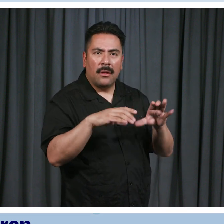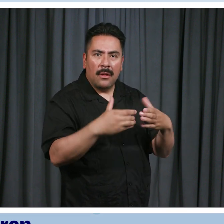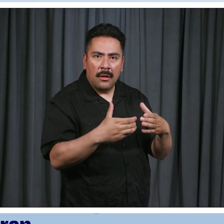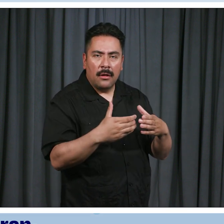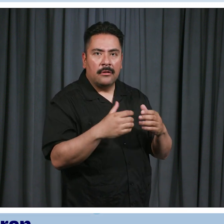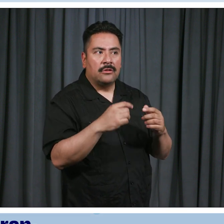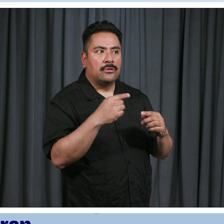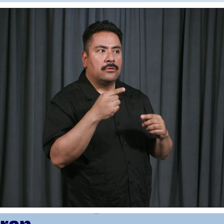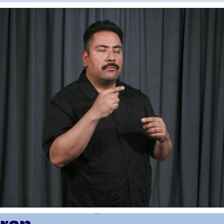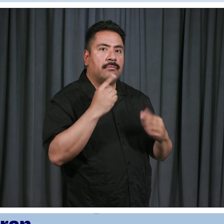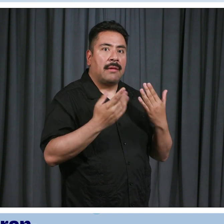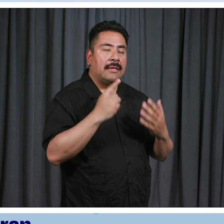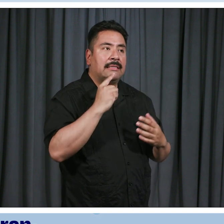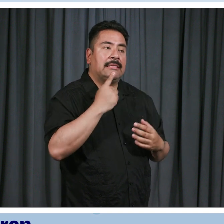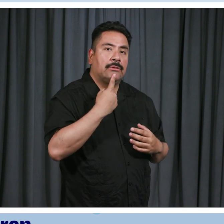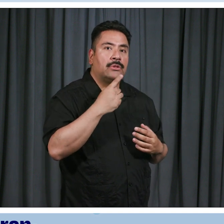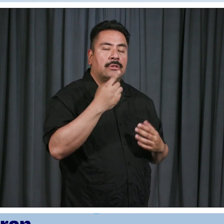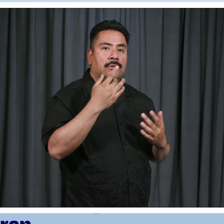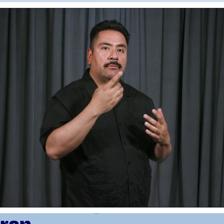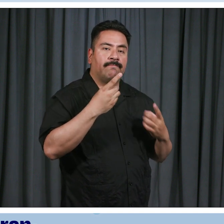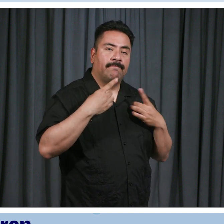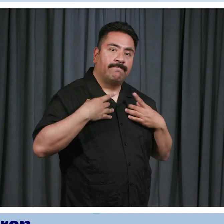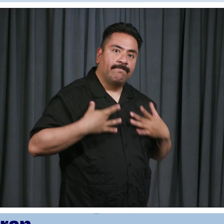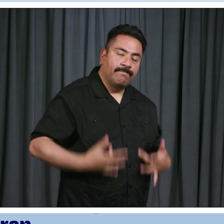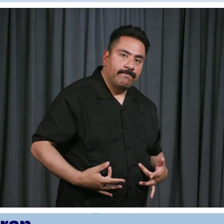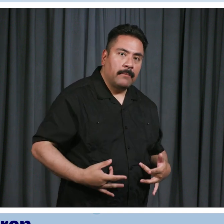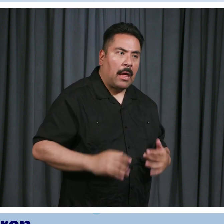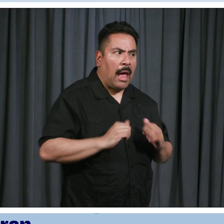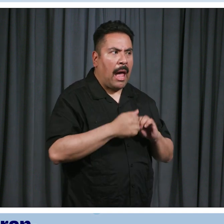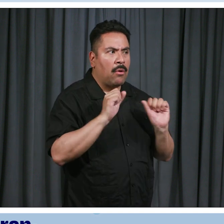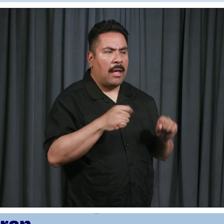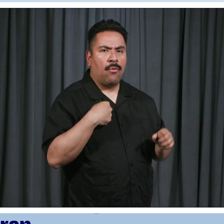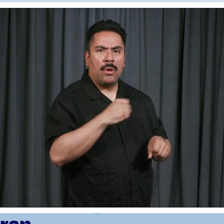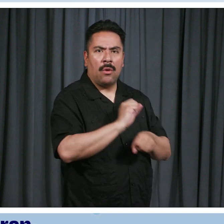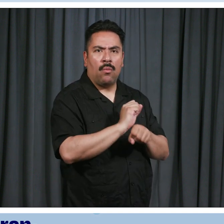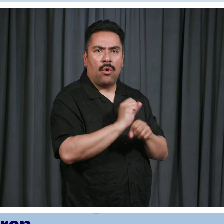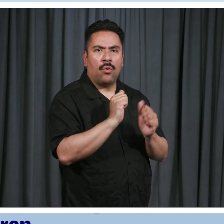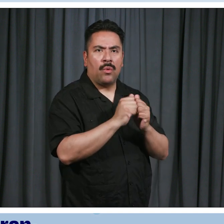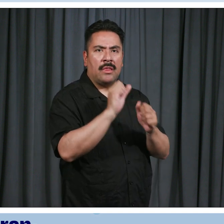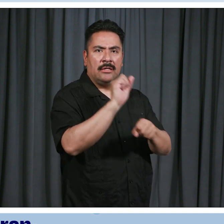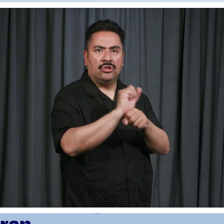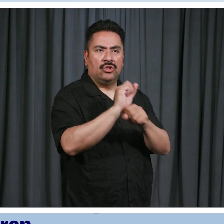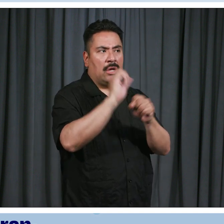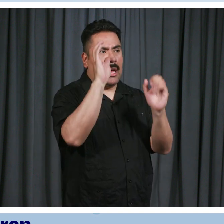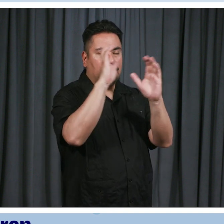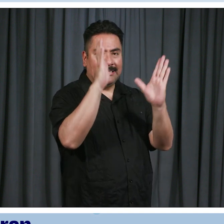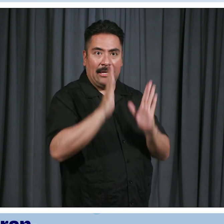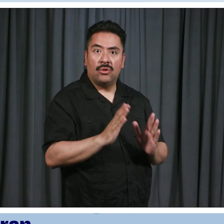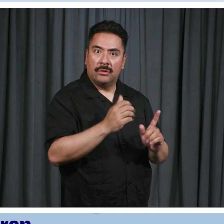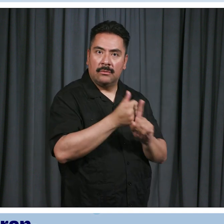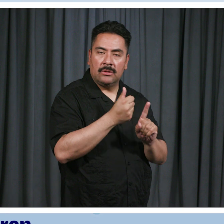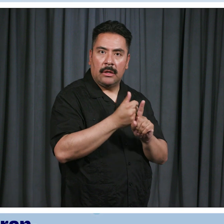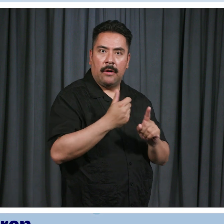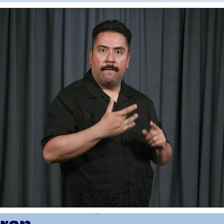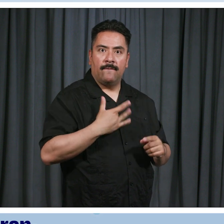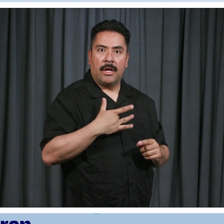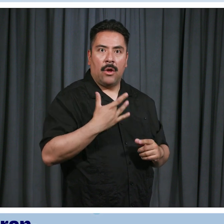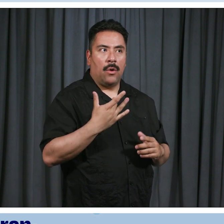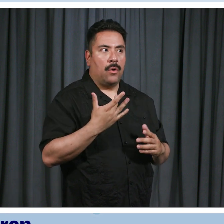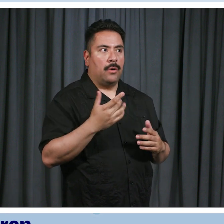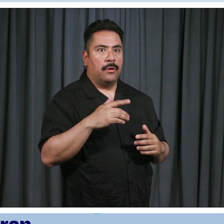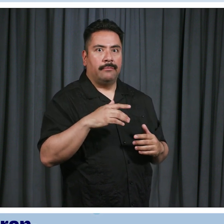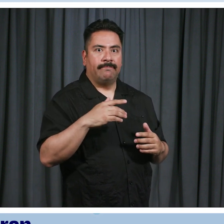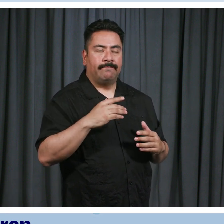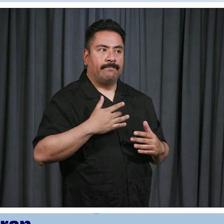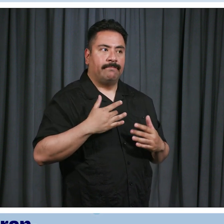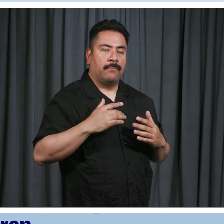very serious depression. And how can we work with job seekers who are feeling that low